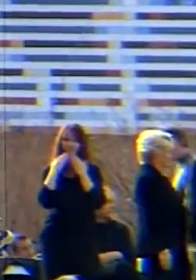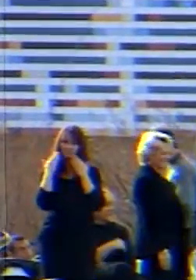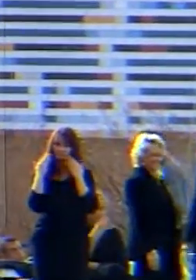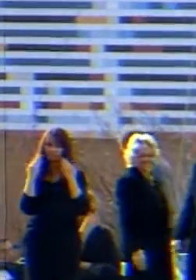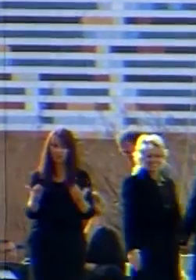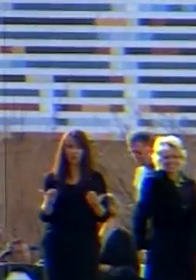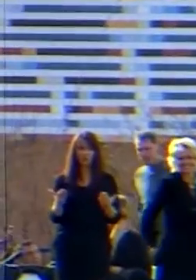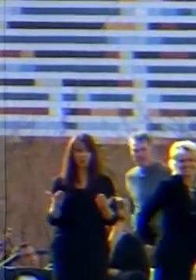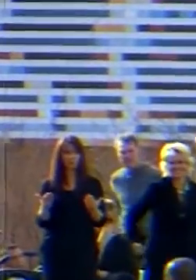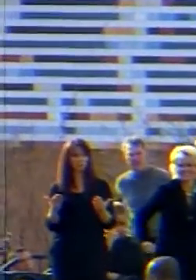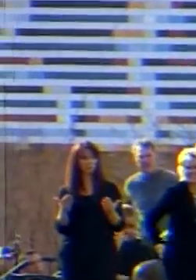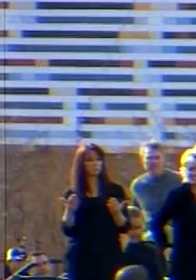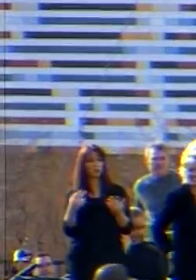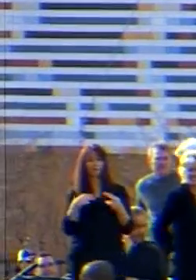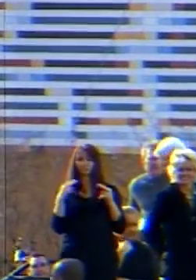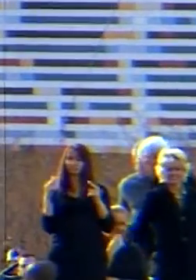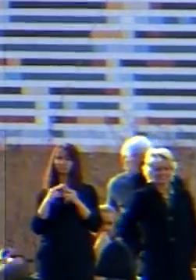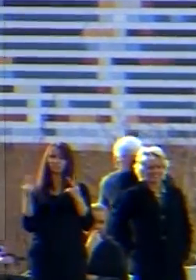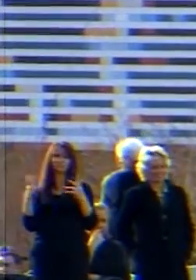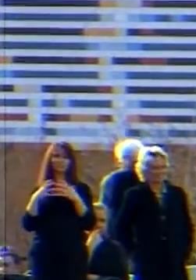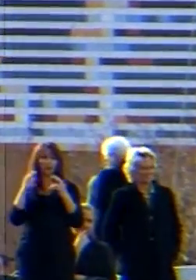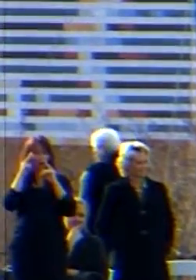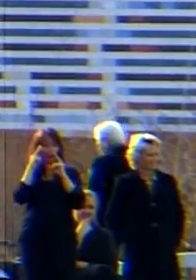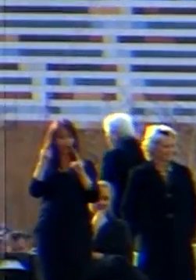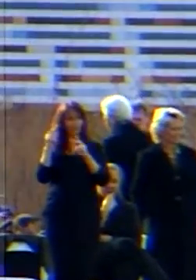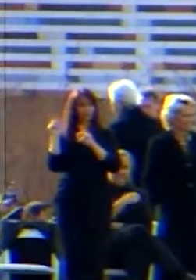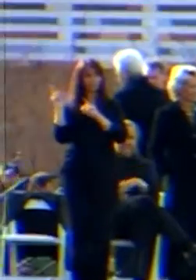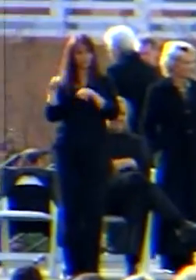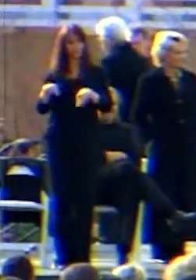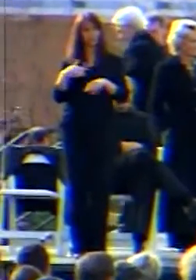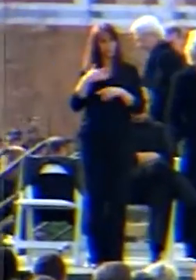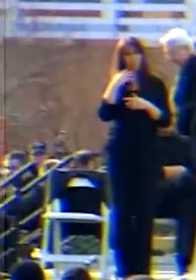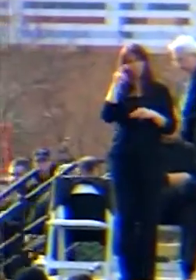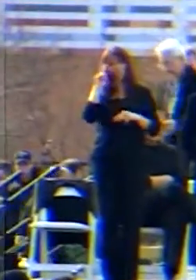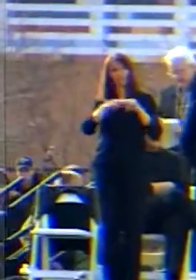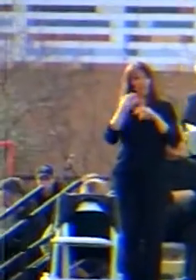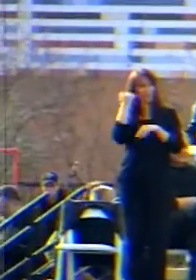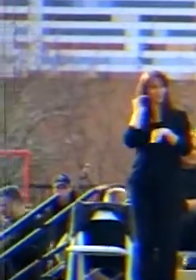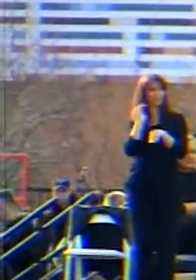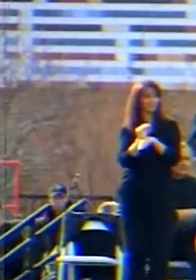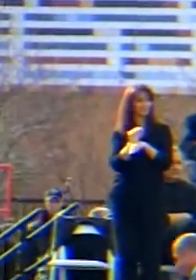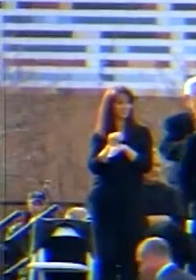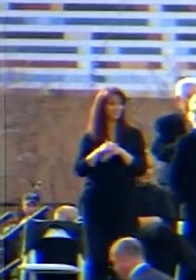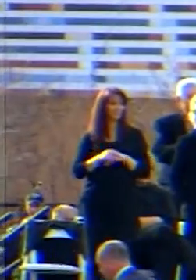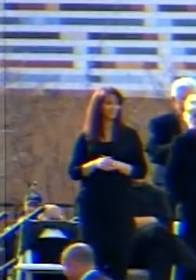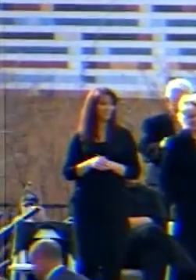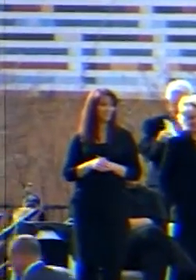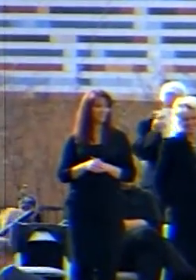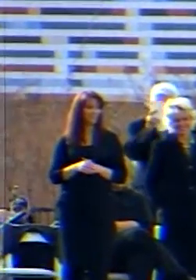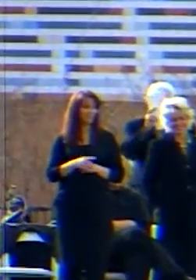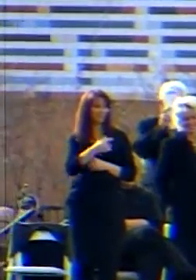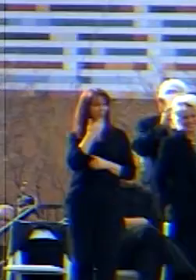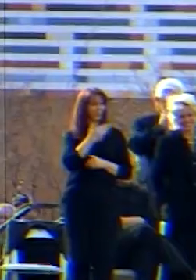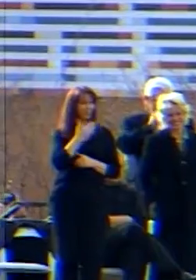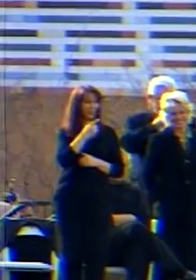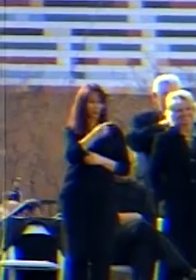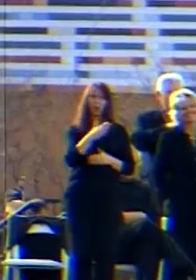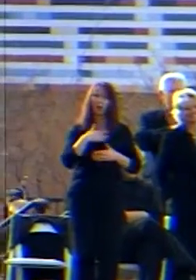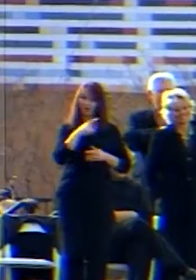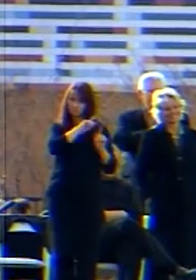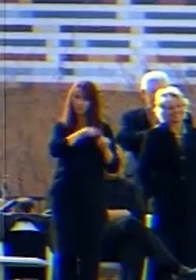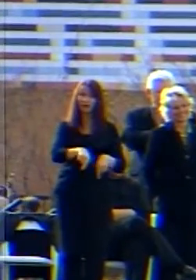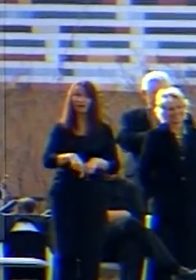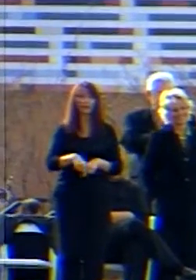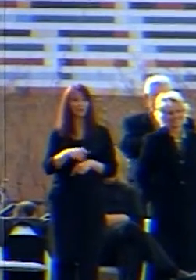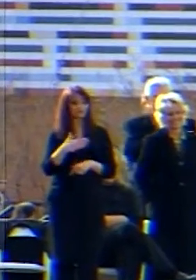Thank you very much. Glenn and I are very honored and pleased to be here. We had a wonderful time last night. I don't know how many, thank you.